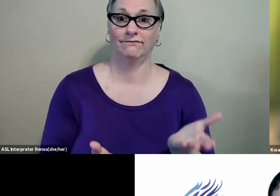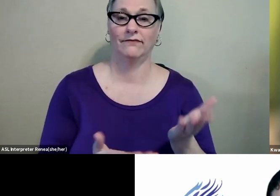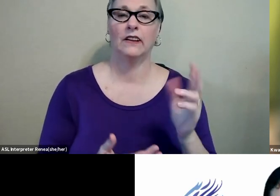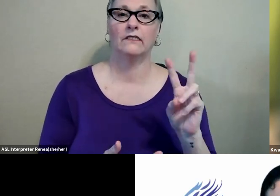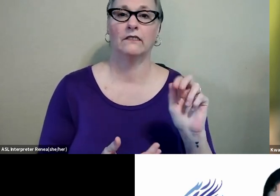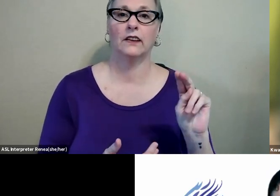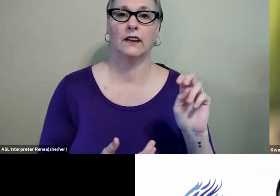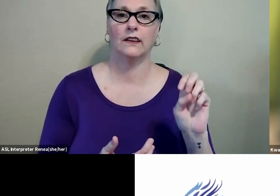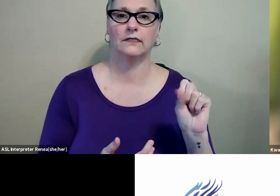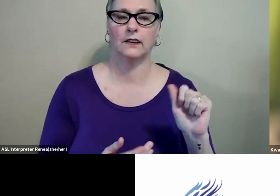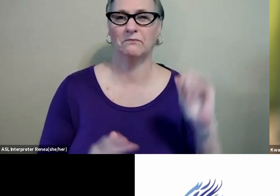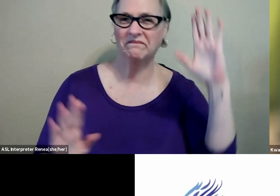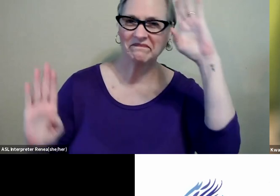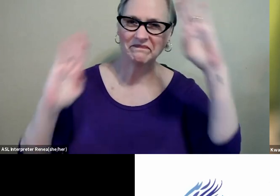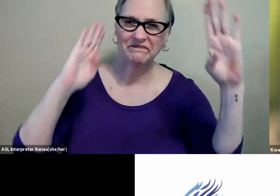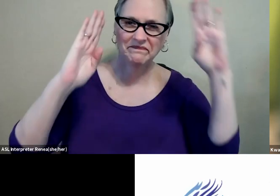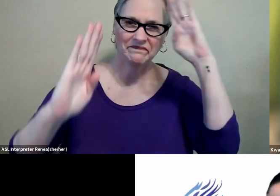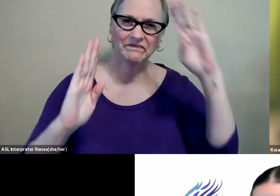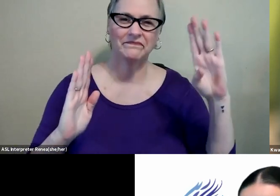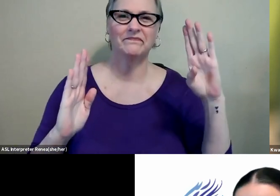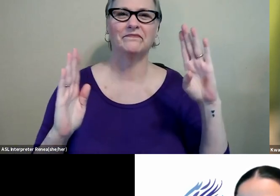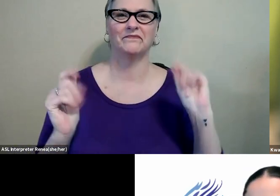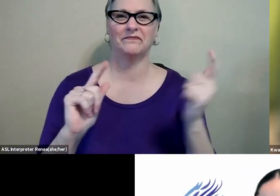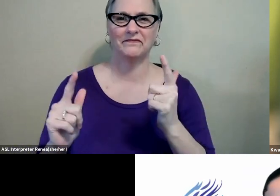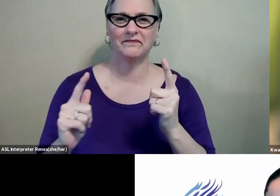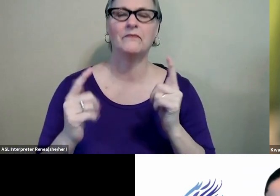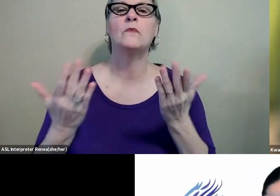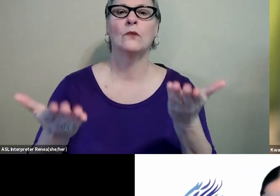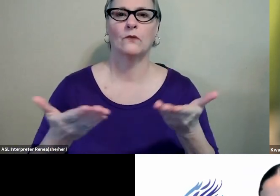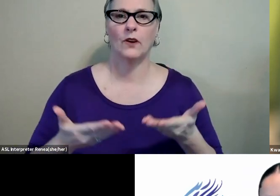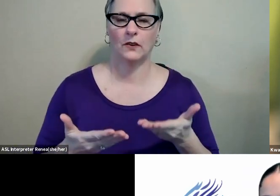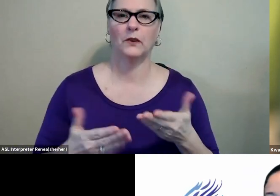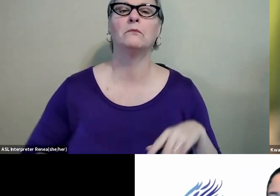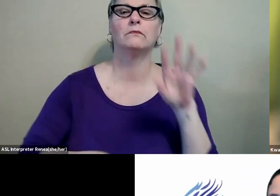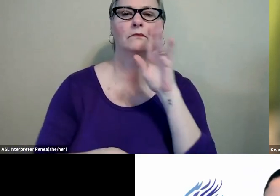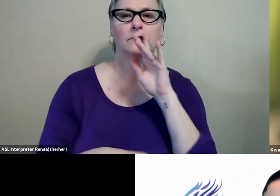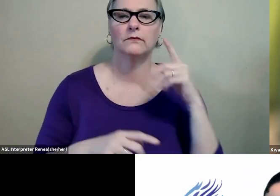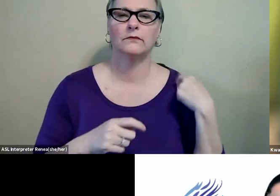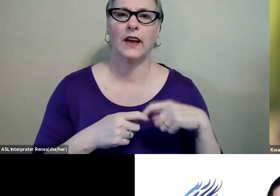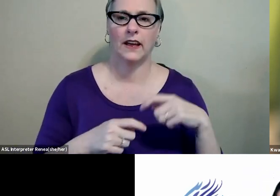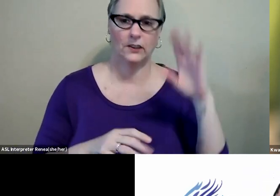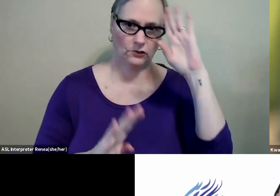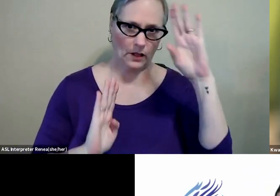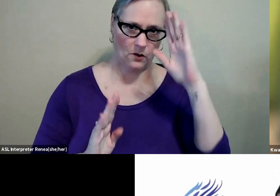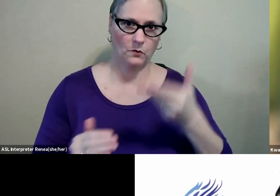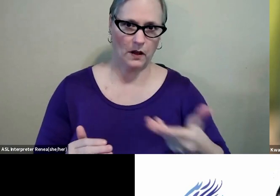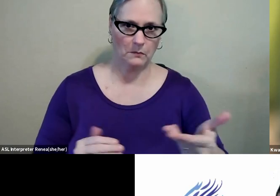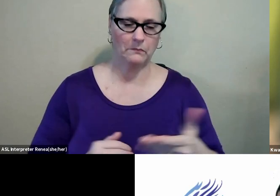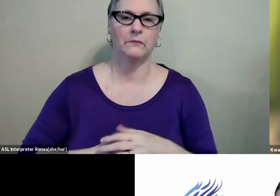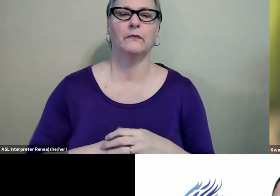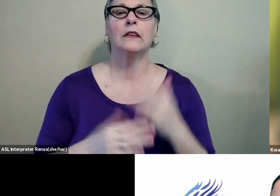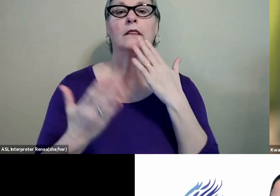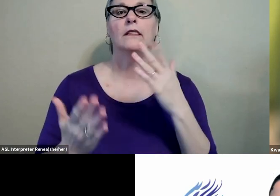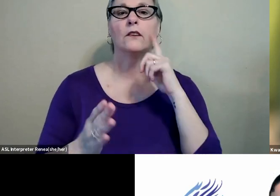hello everyone and welcome bienvenidos a todos thank you for joining this webinar